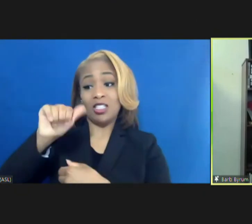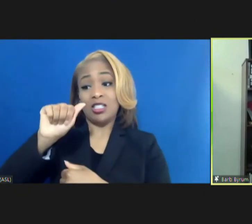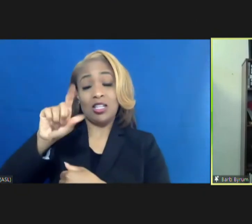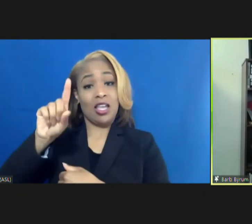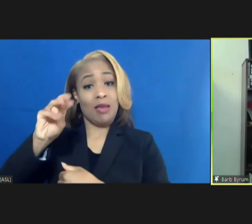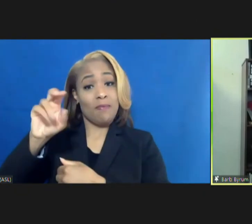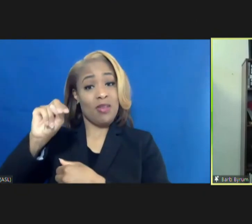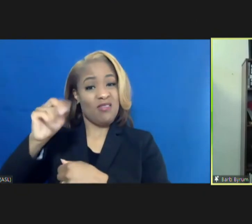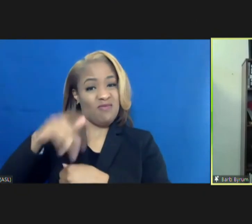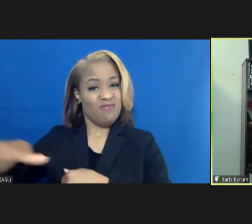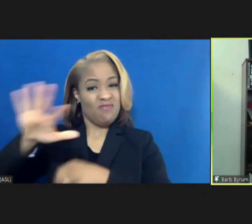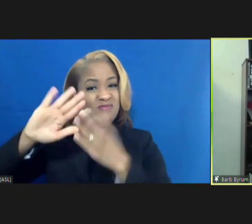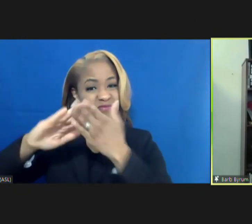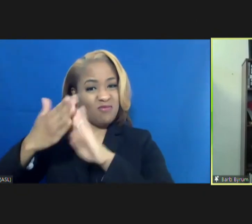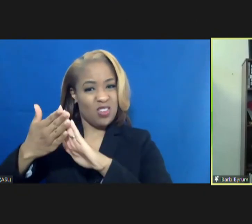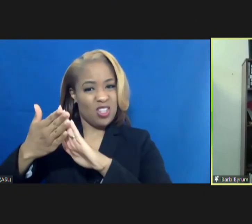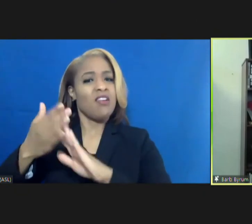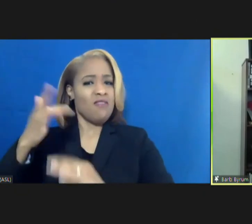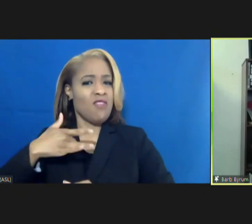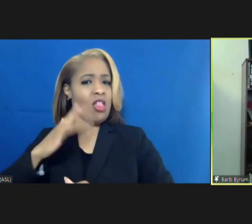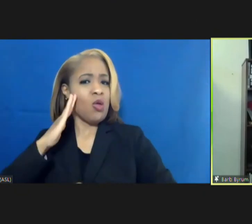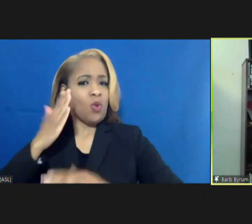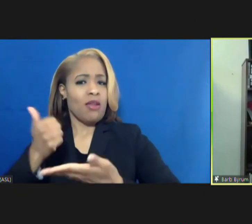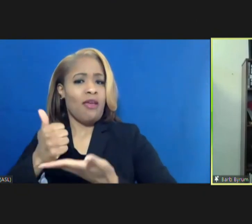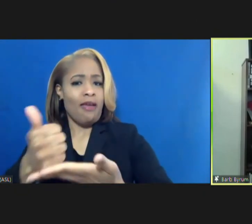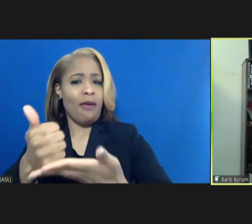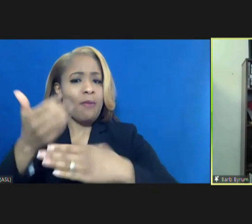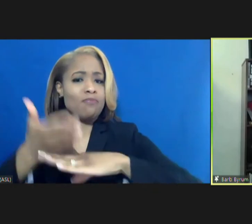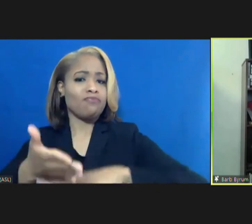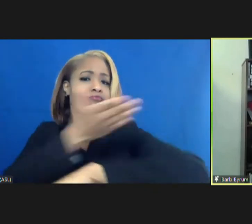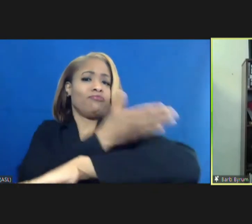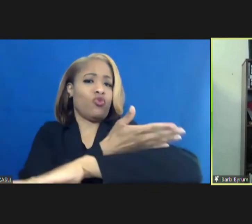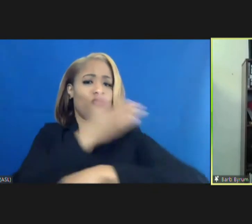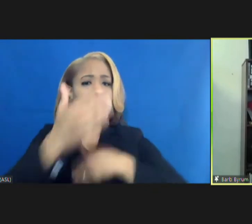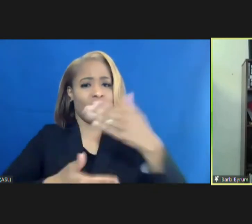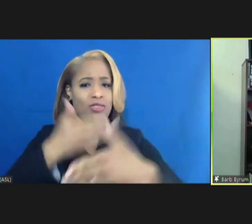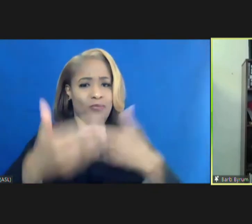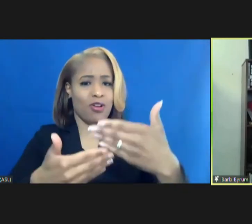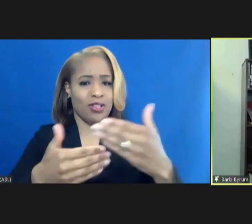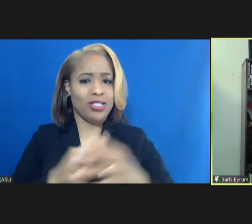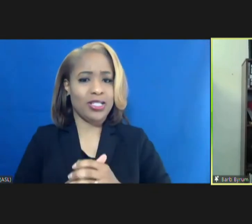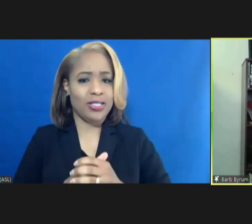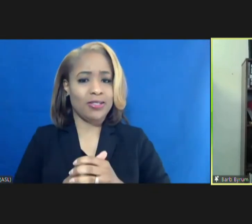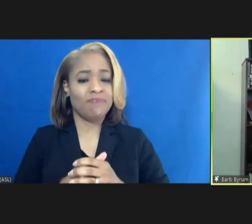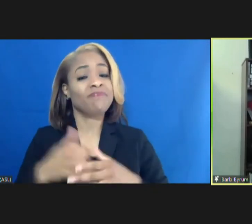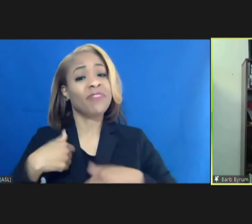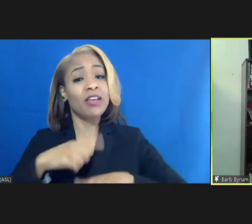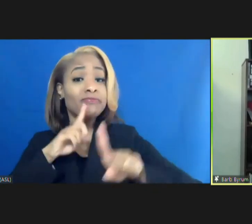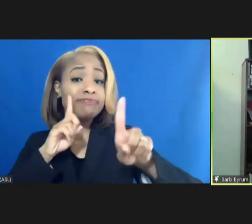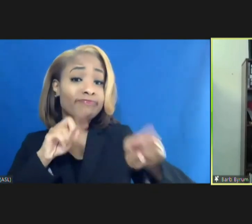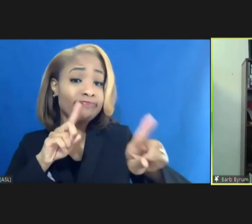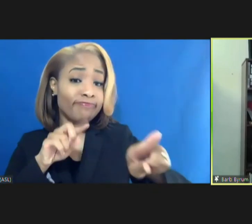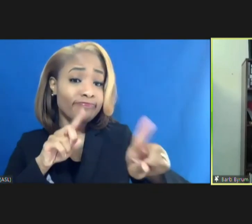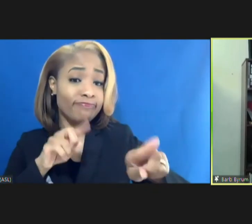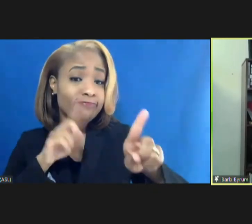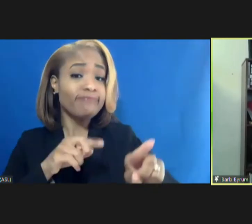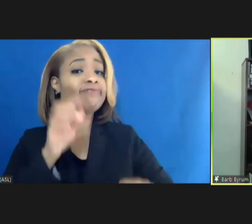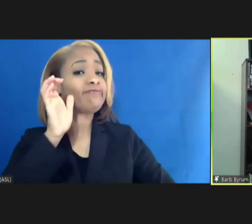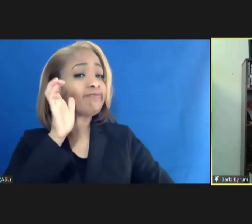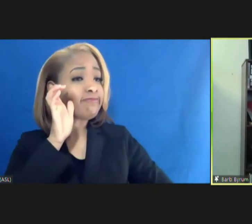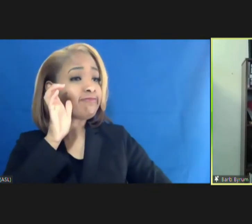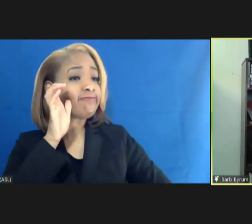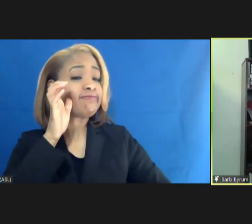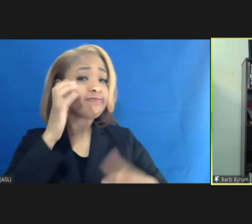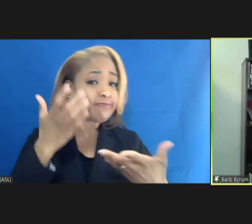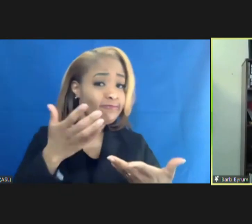community believe would improve our process. I attended these hearings in good faith because I believed